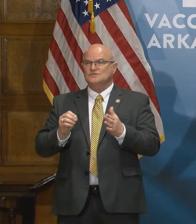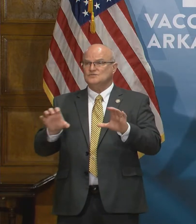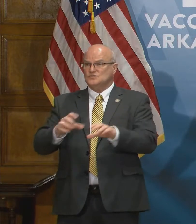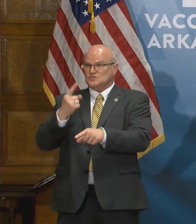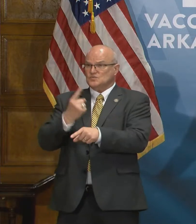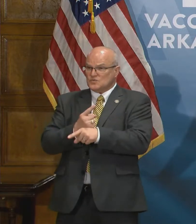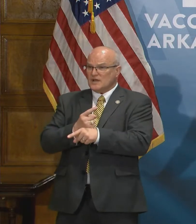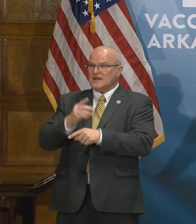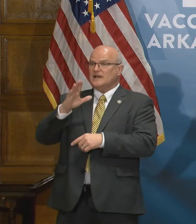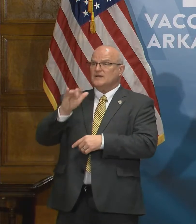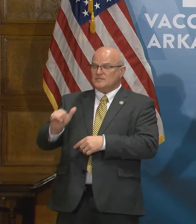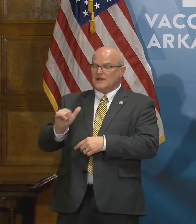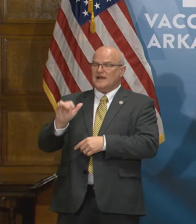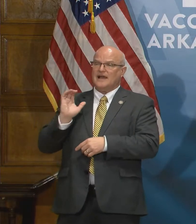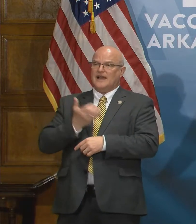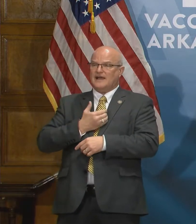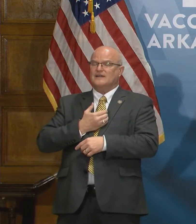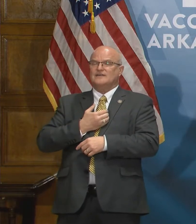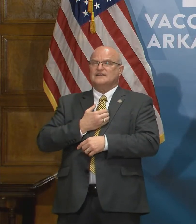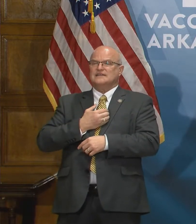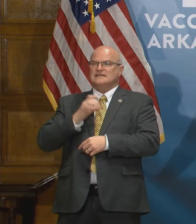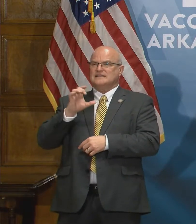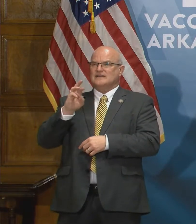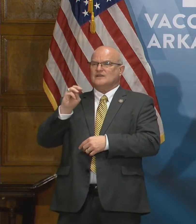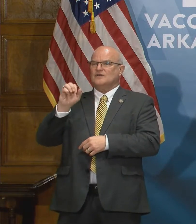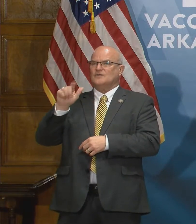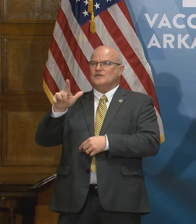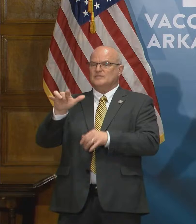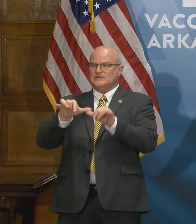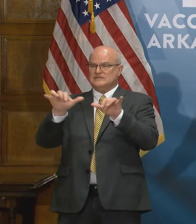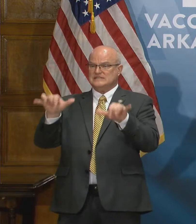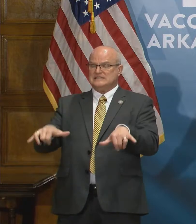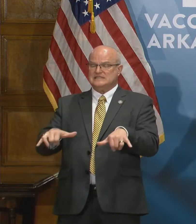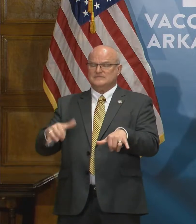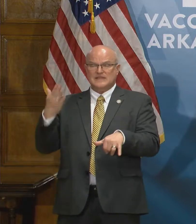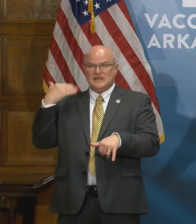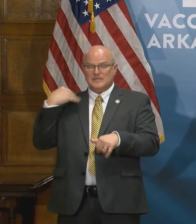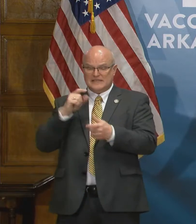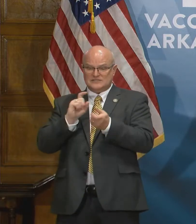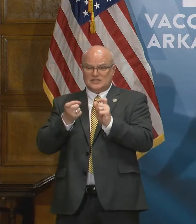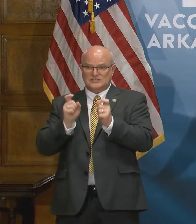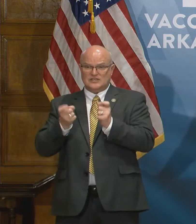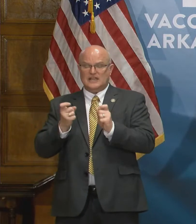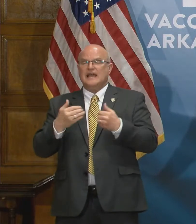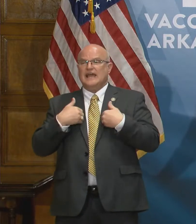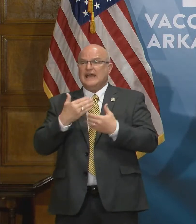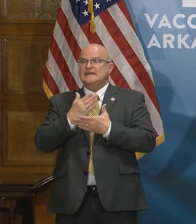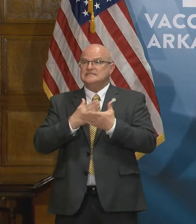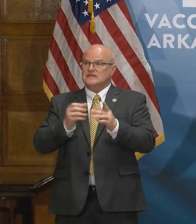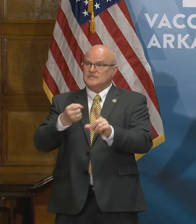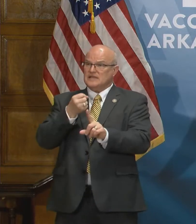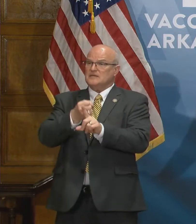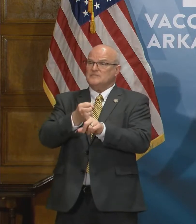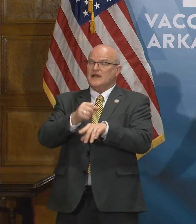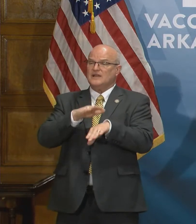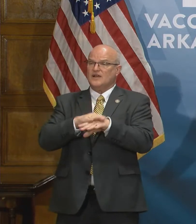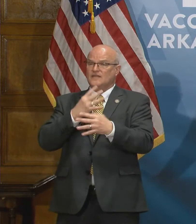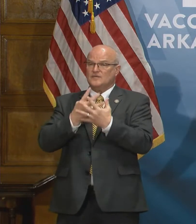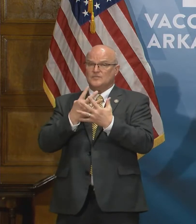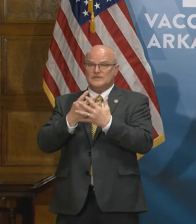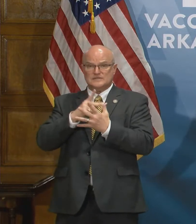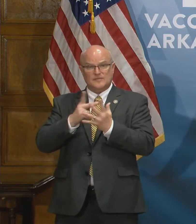do right by our criminal justice system. We've had different types of reforms in the past that have had some impact on our